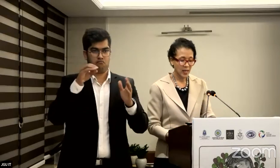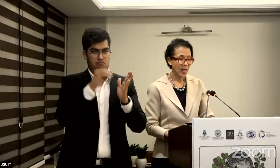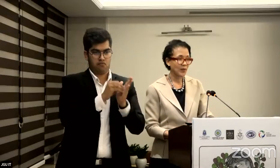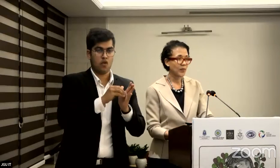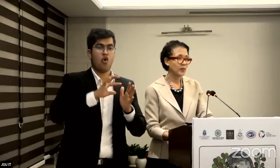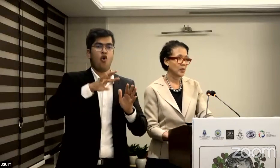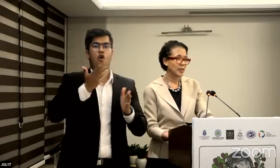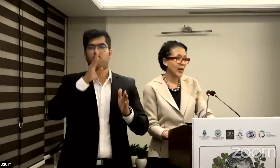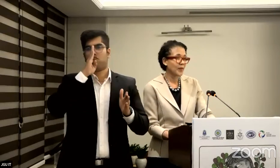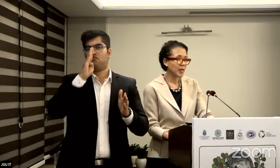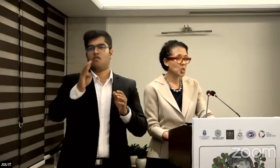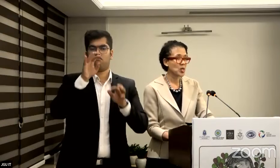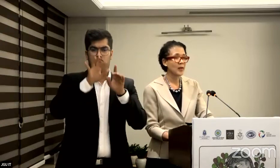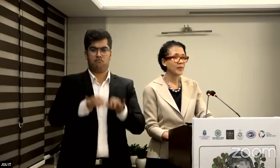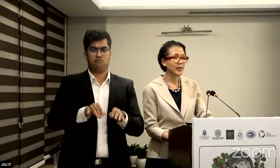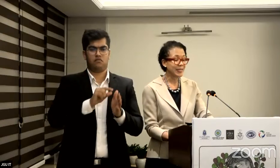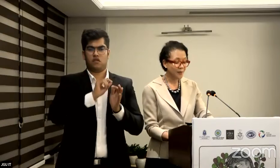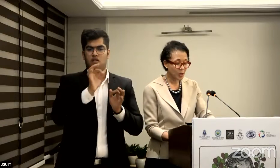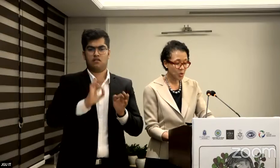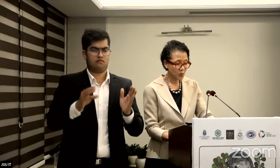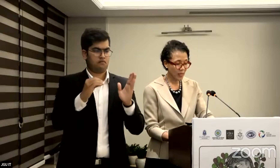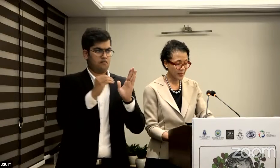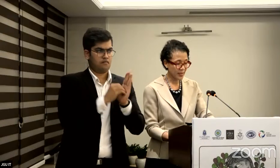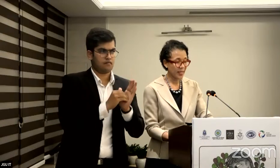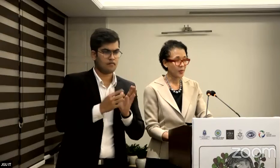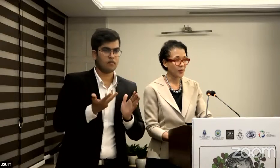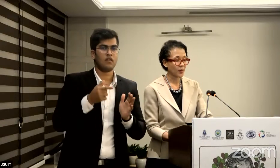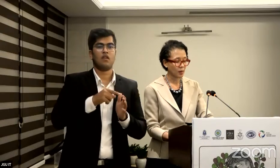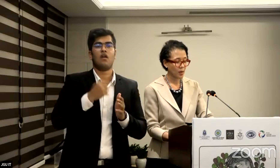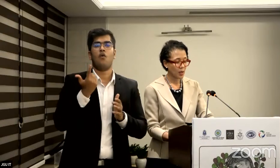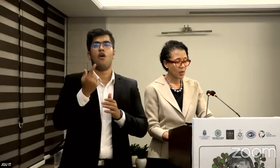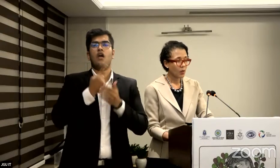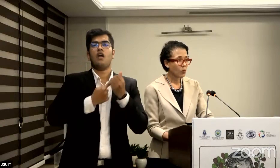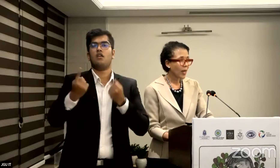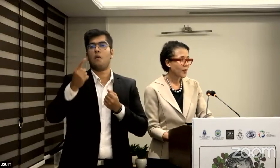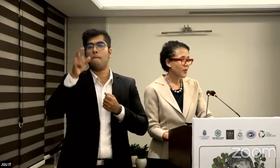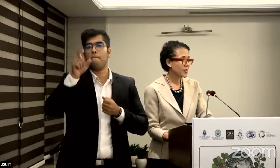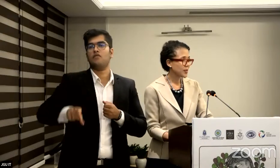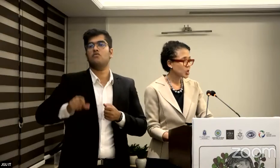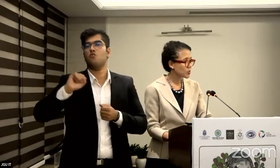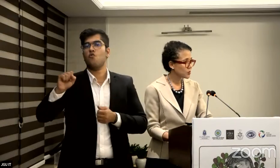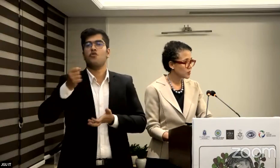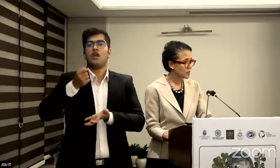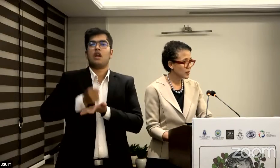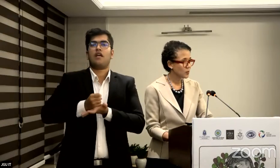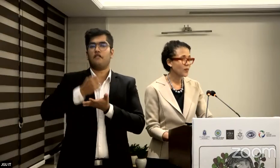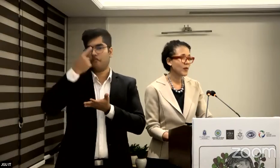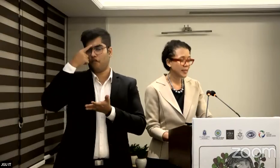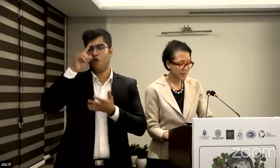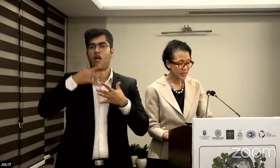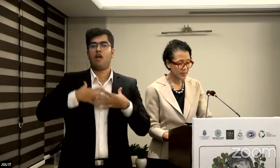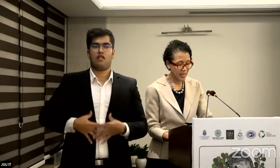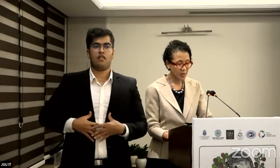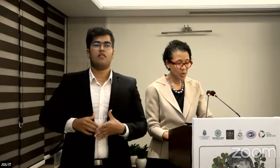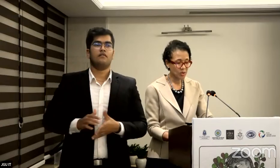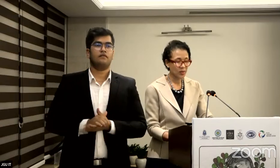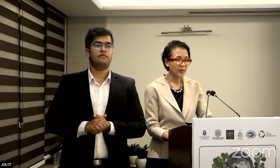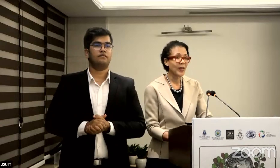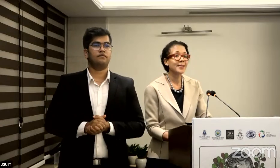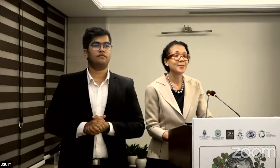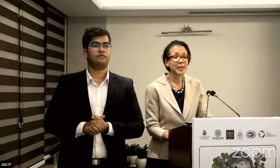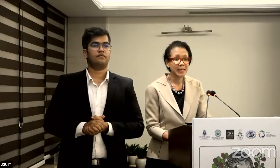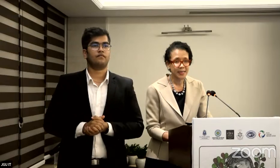consequence of an affirmation of individual rights to health. Rather, the decision reflected and